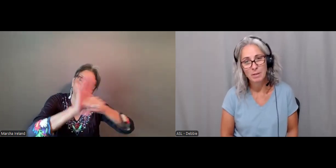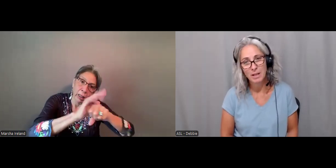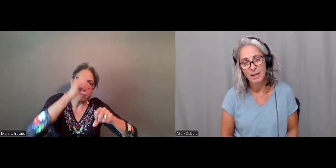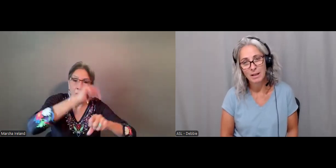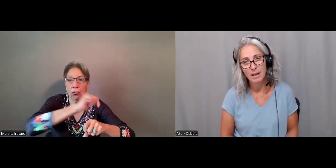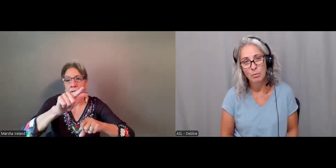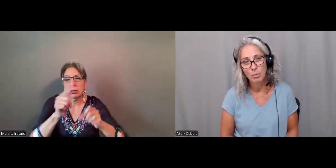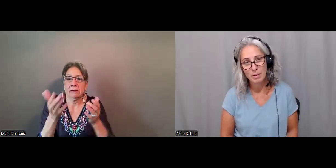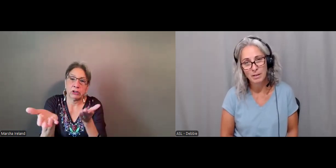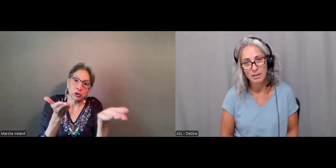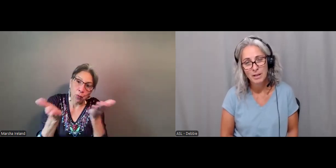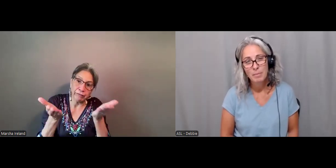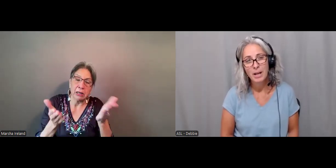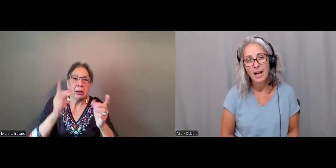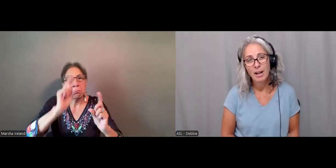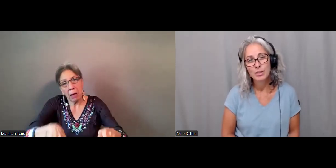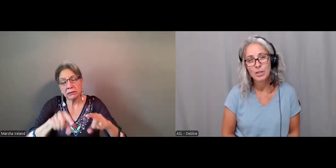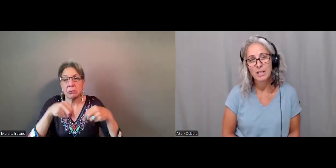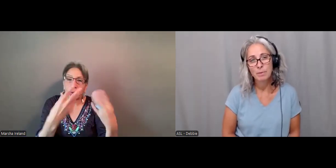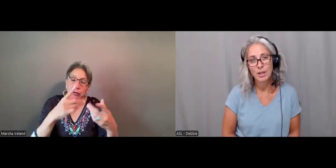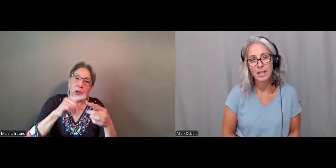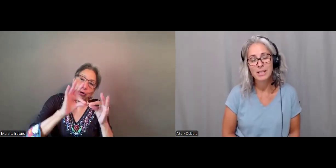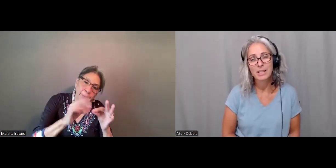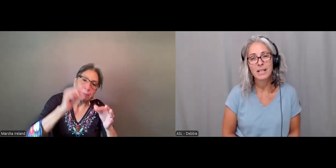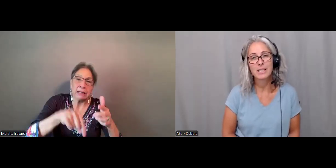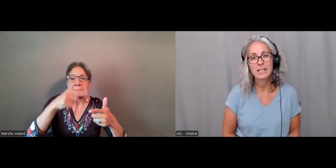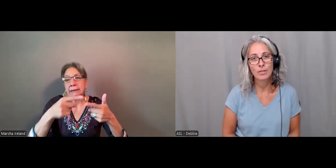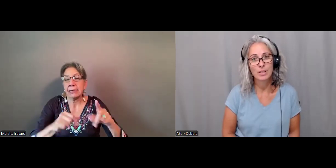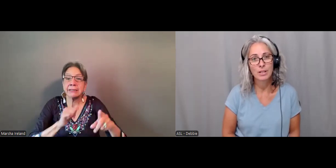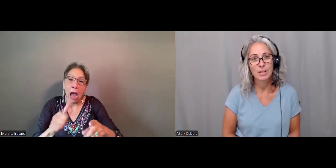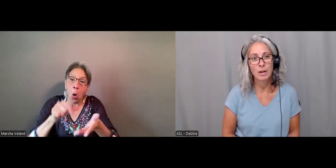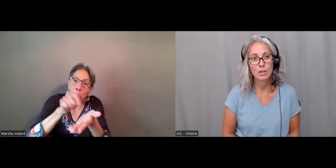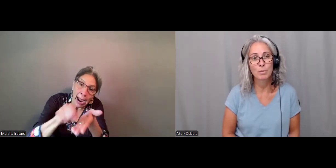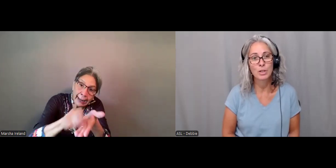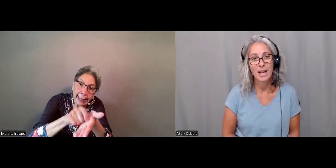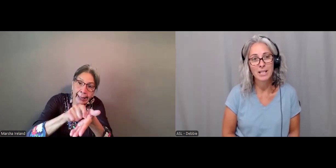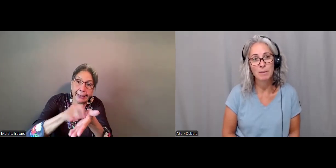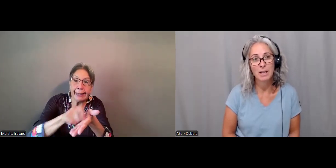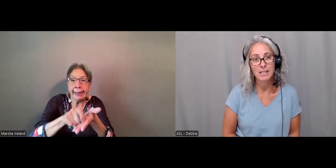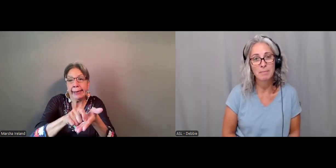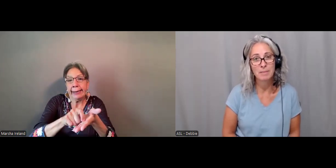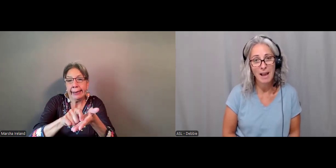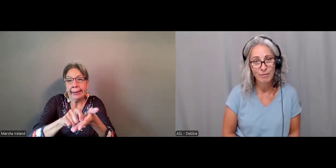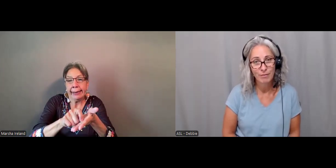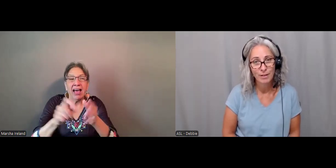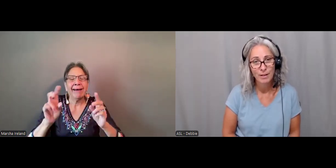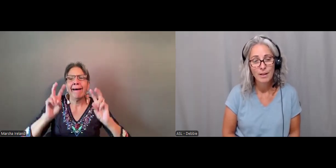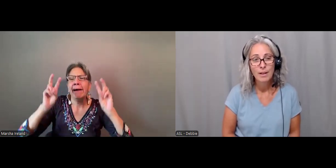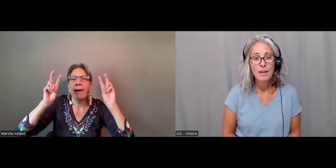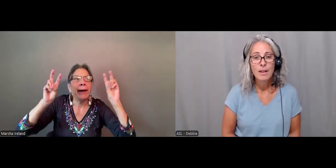for being a woman. But I also experience a different oppression, which that is because I'm